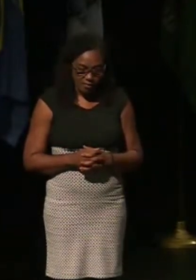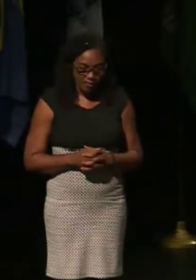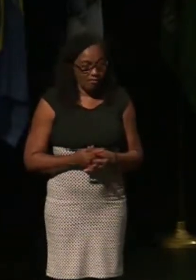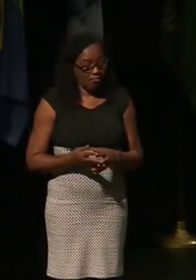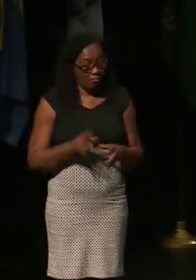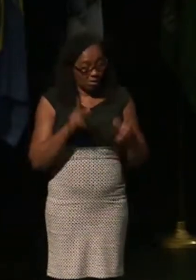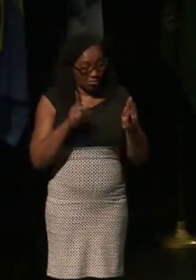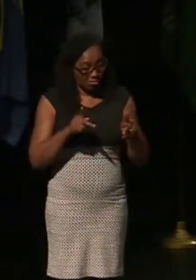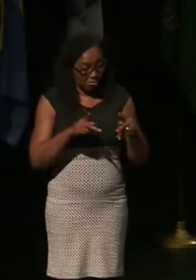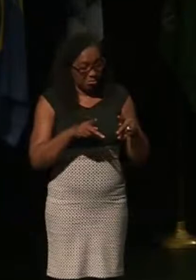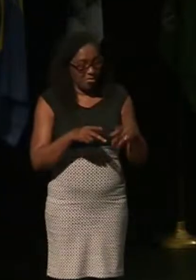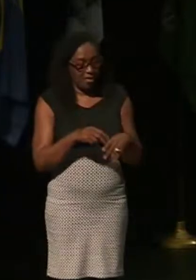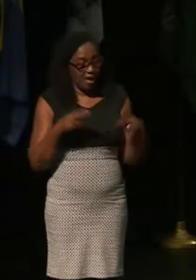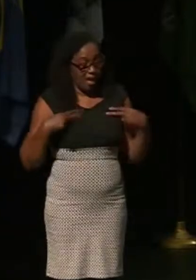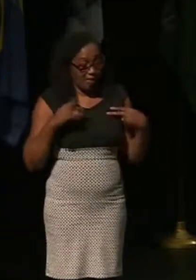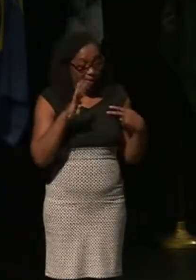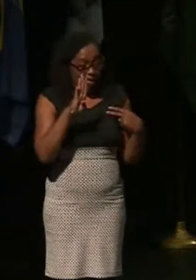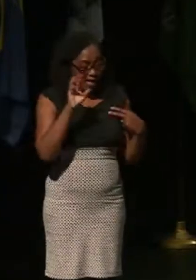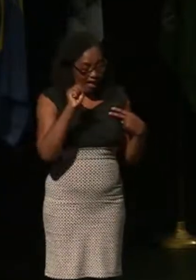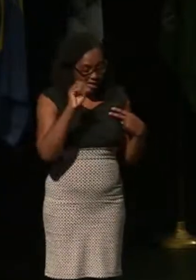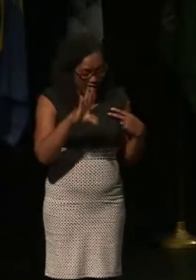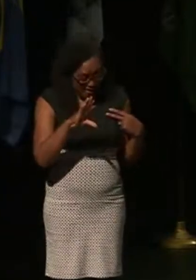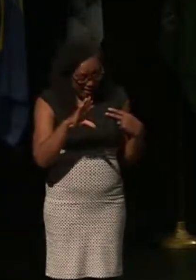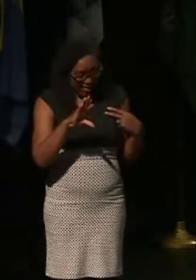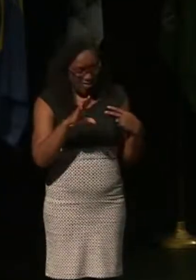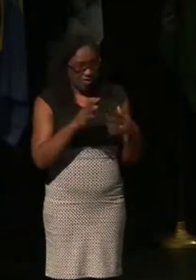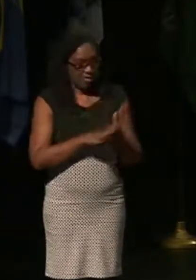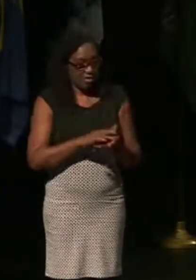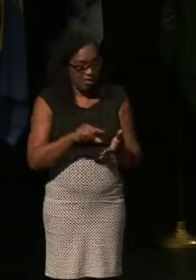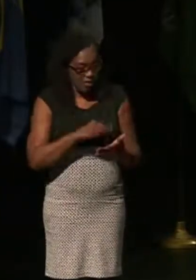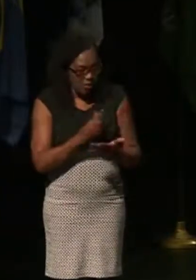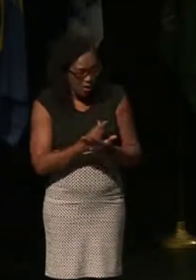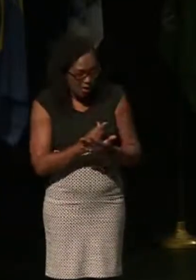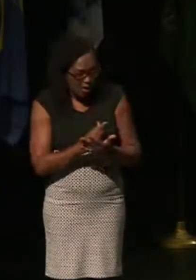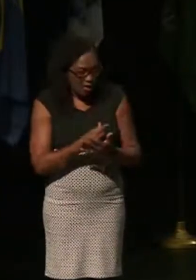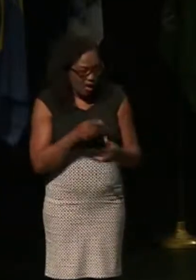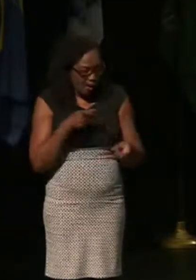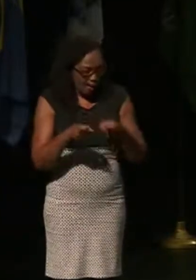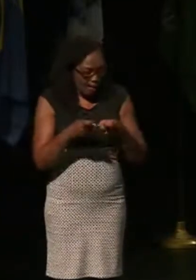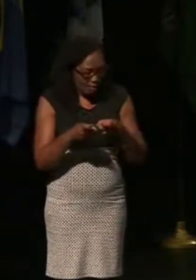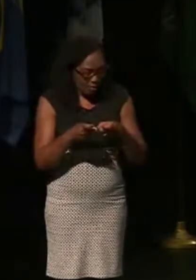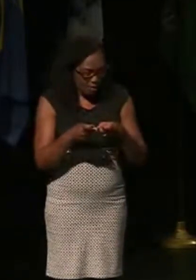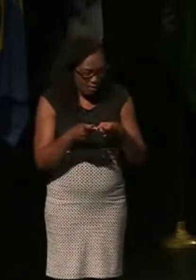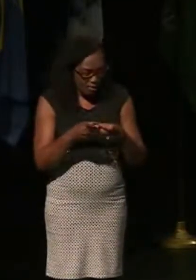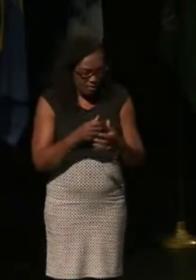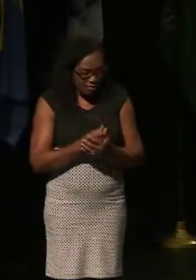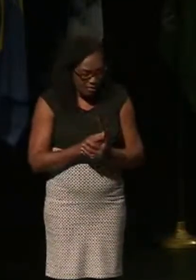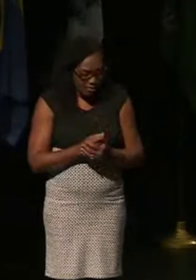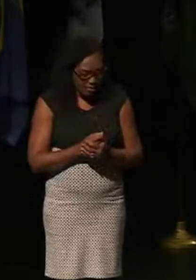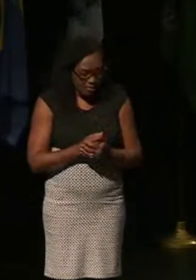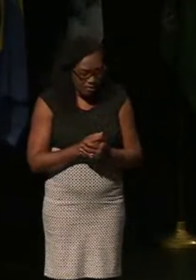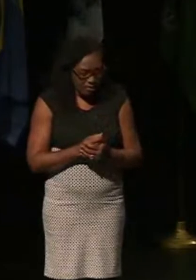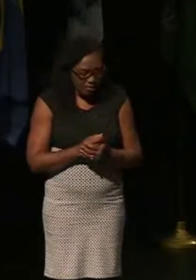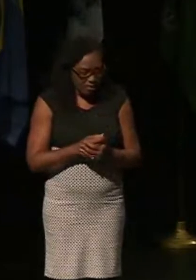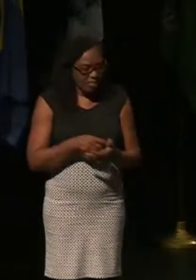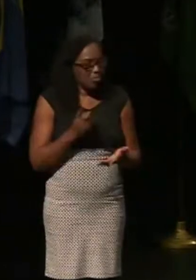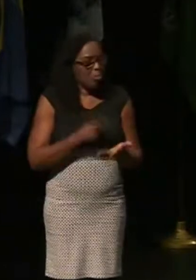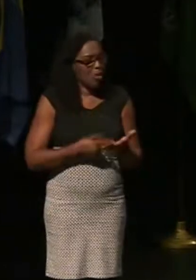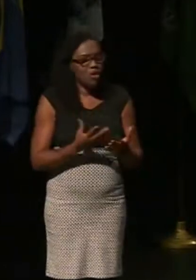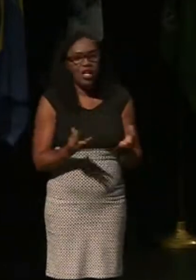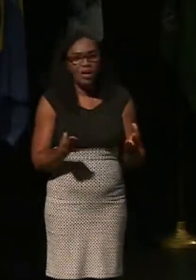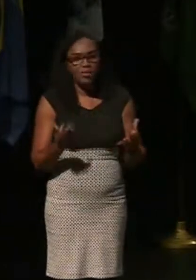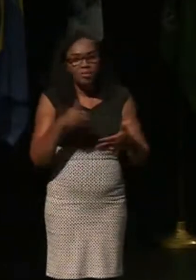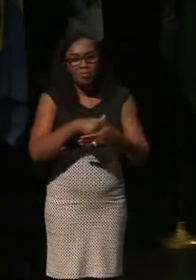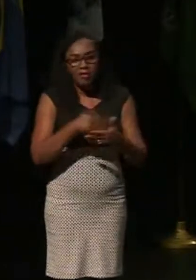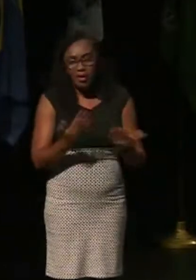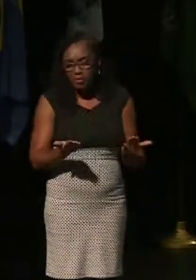in Information Technology and an MSc in Innovation, Manufacturing, Management, and Entrepreneurship, is the founder and owner of Health Mix,